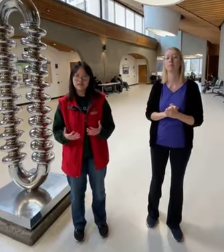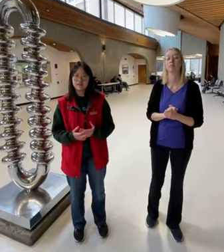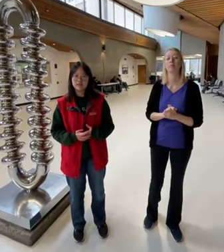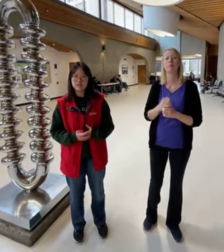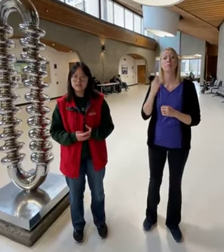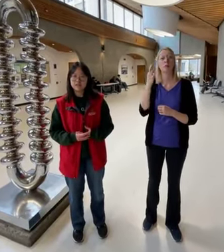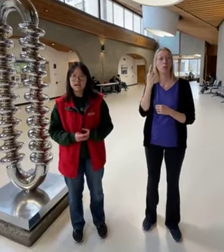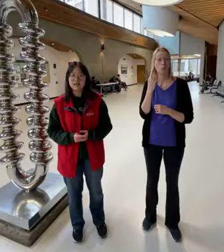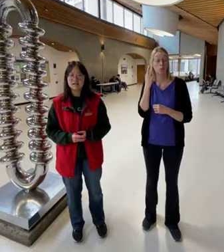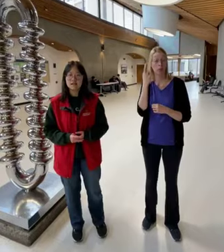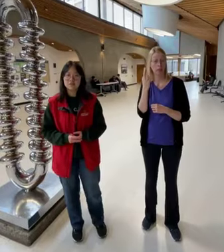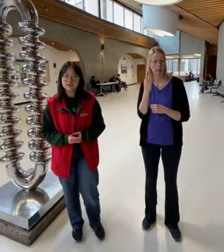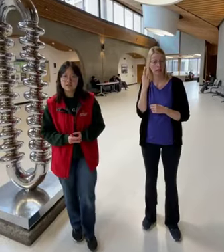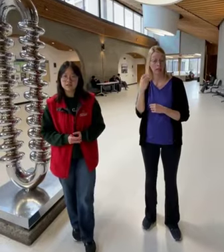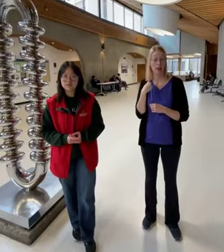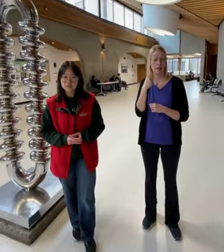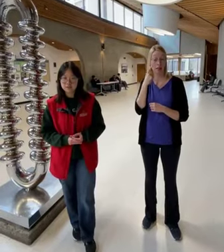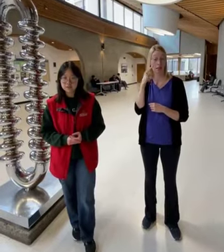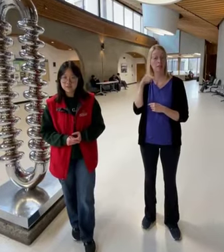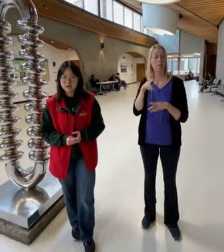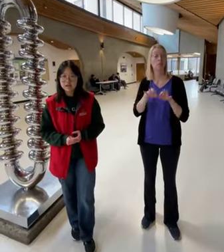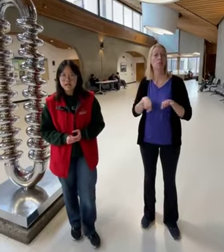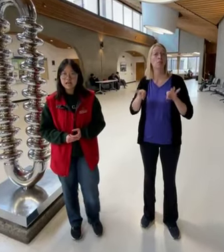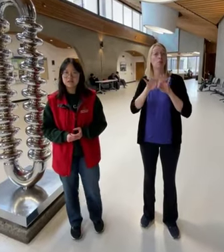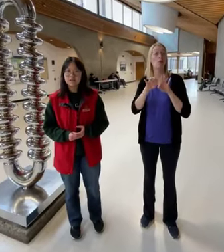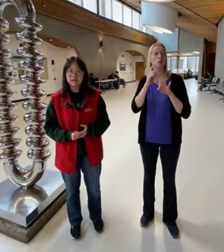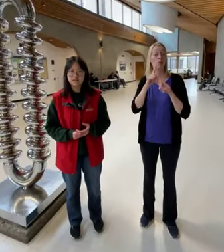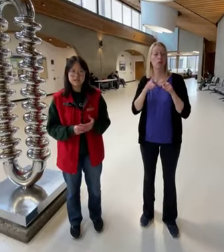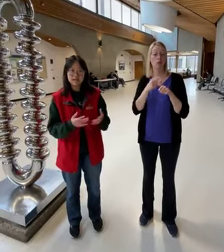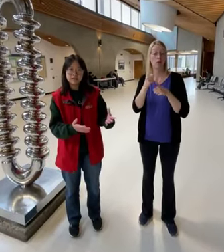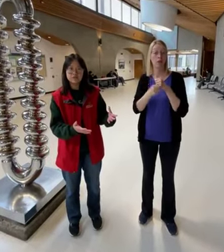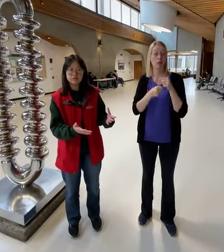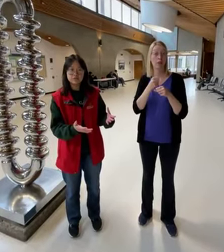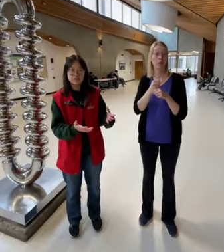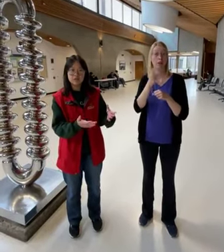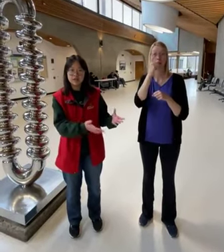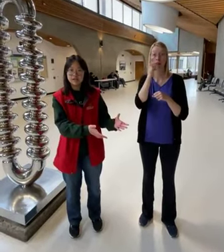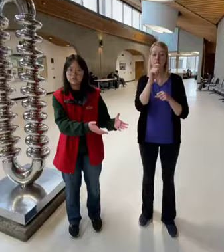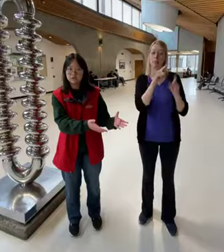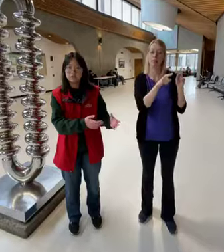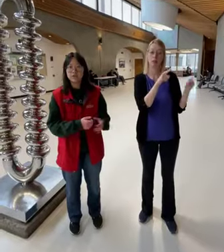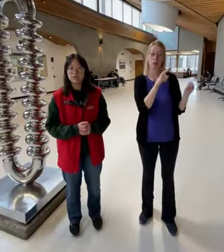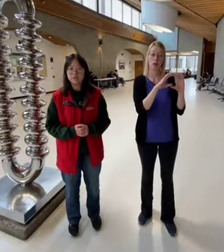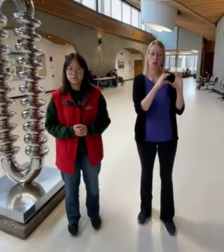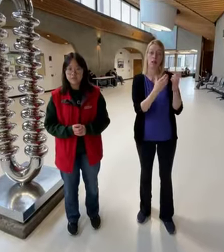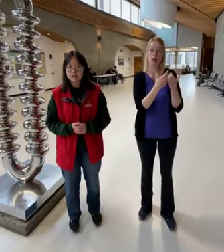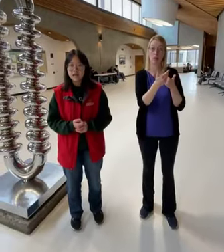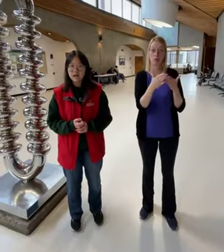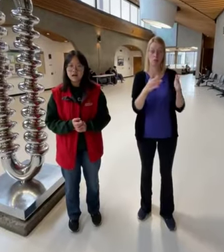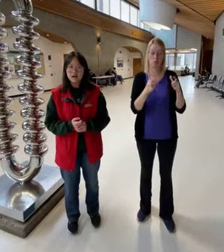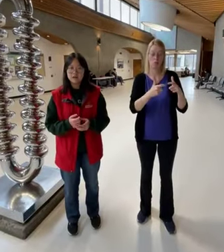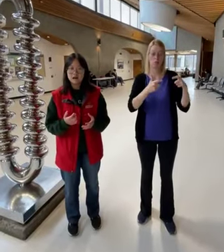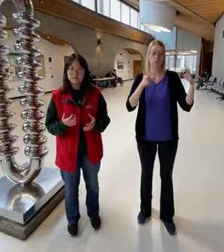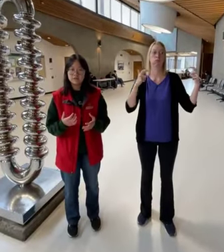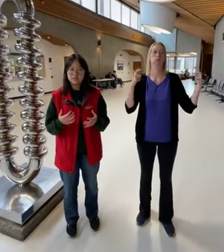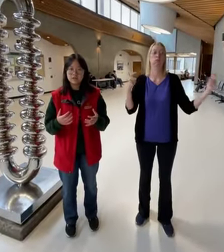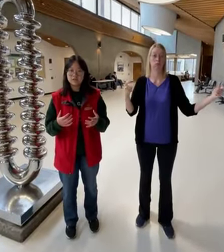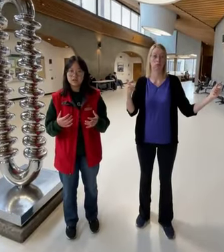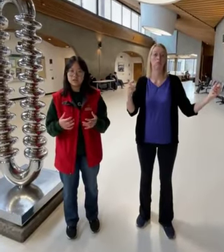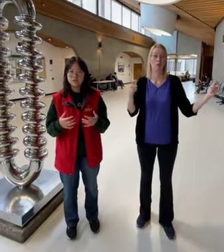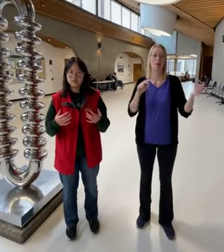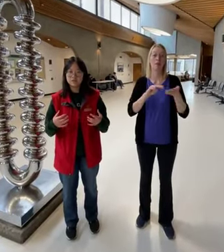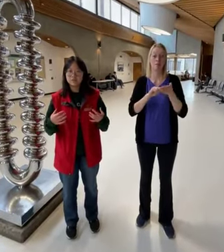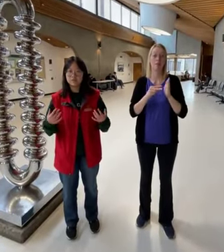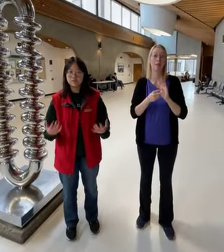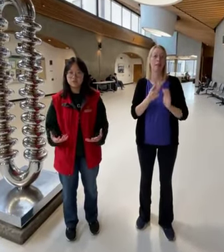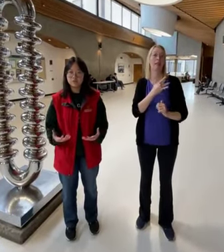essentially the reason I think of this as a quintessential first year spot is because these classrooms behind us over here are so big. That means they